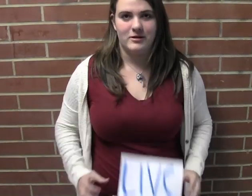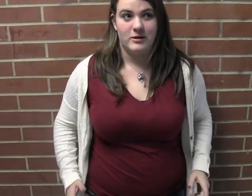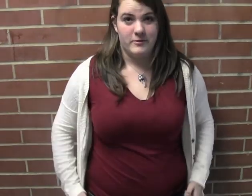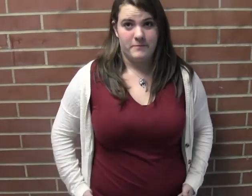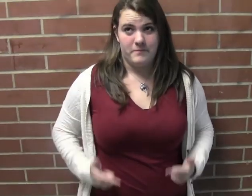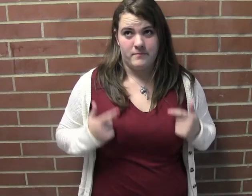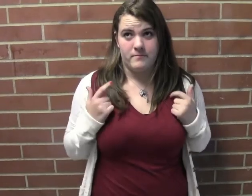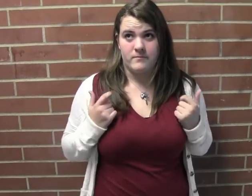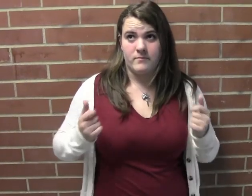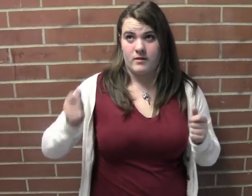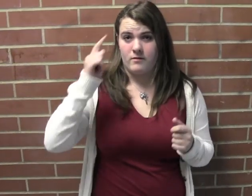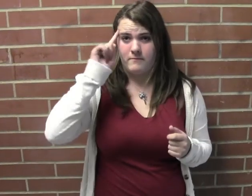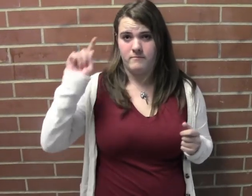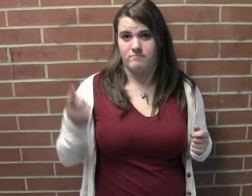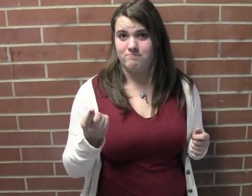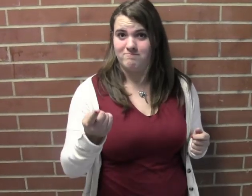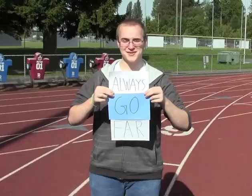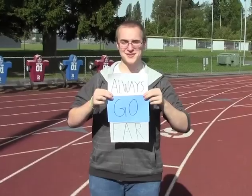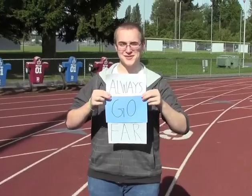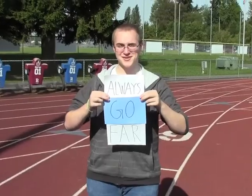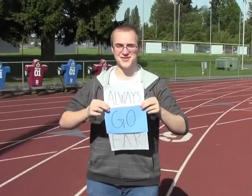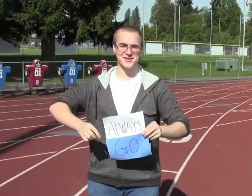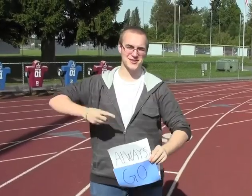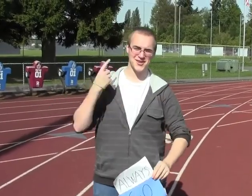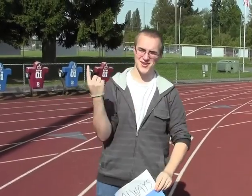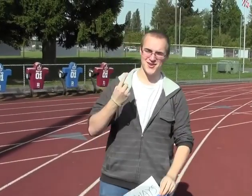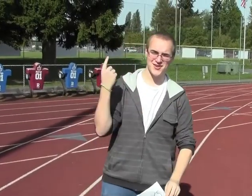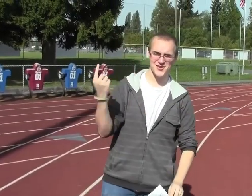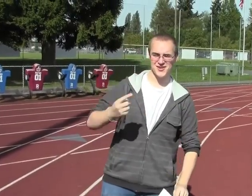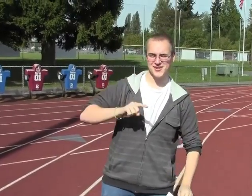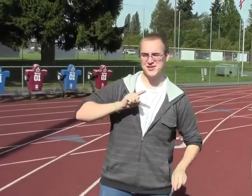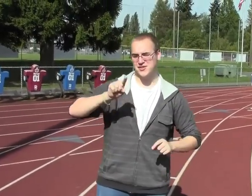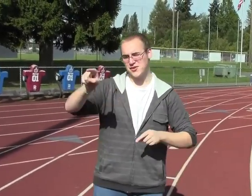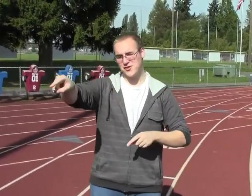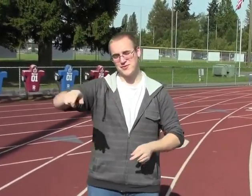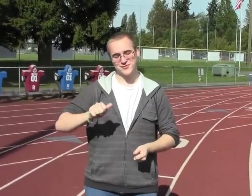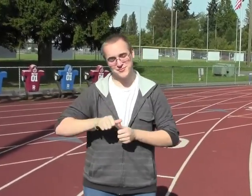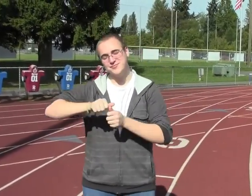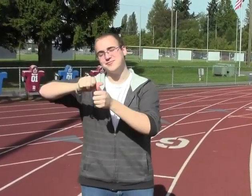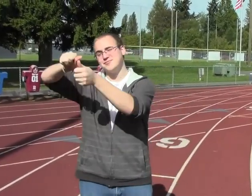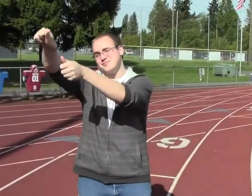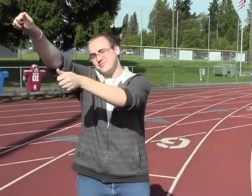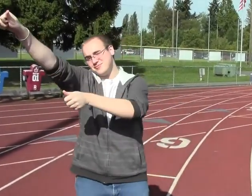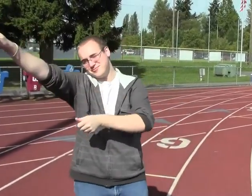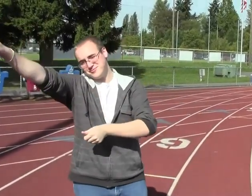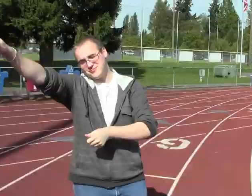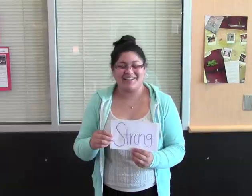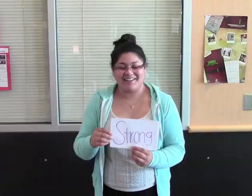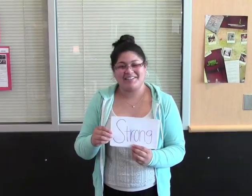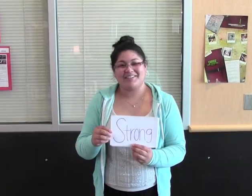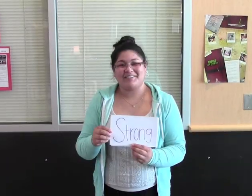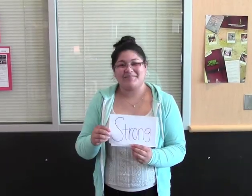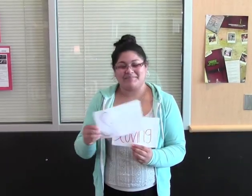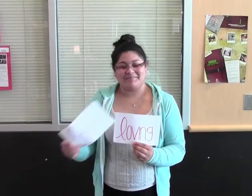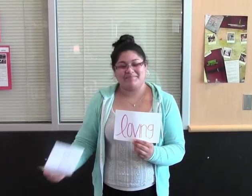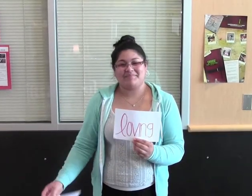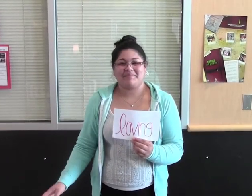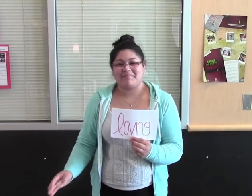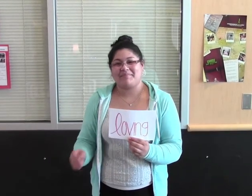To my friends in New York, I say hello, my friends in LA, they don't know where I've been for the past few years or so.